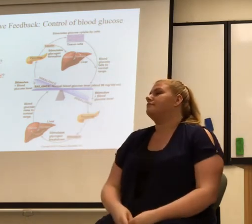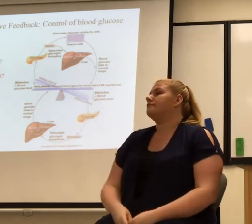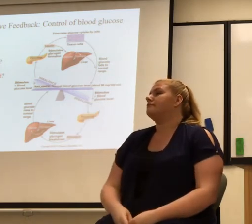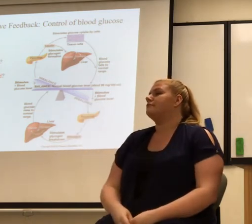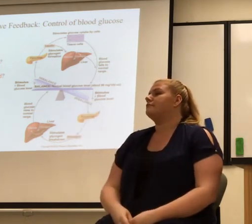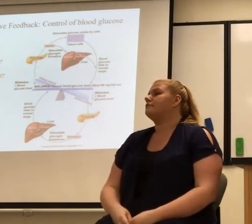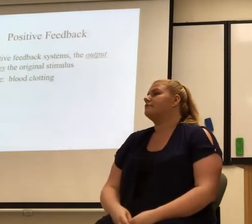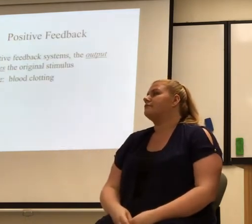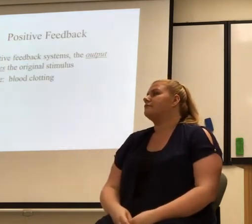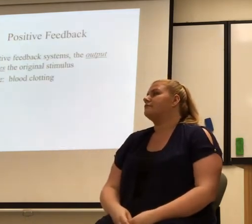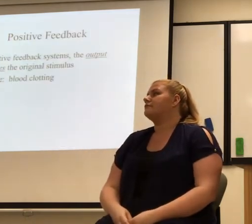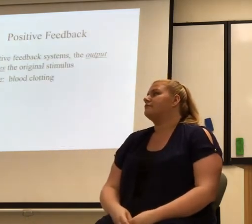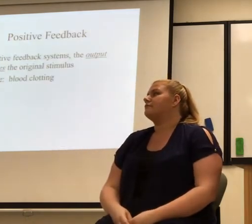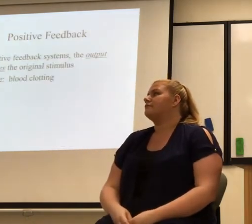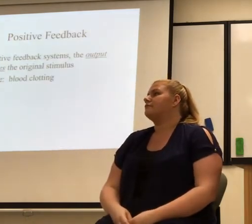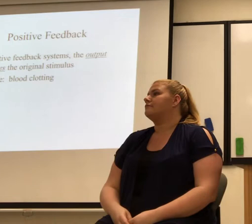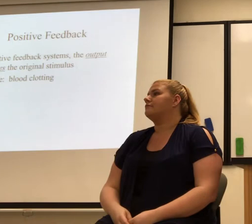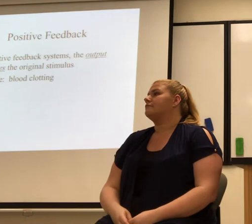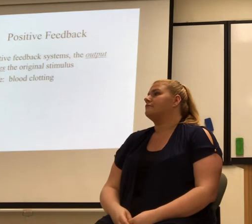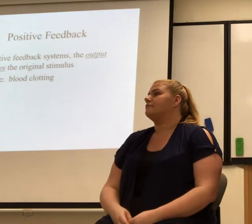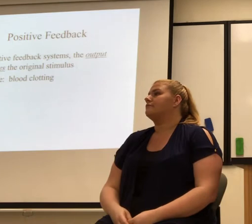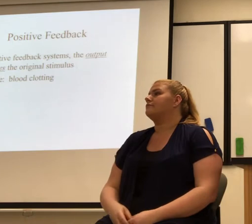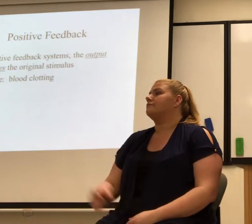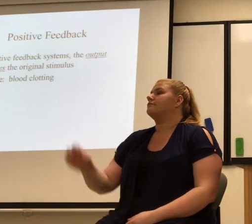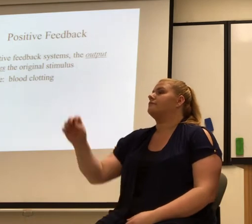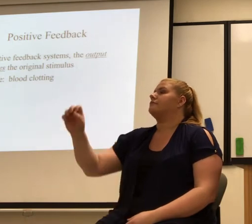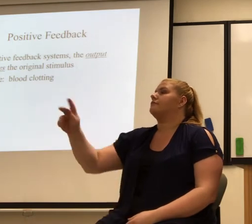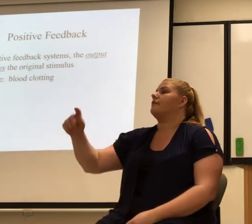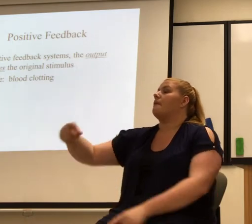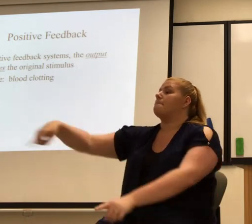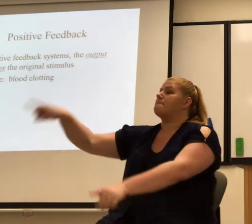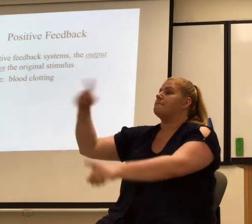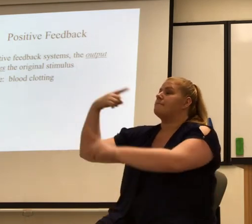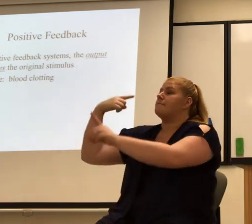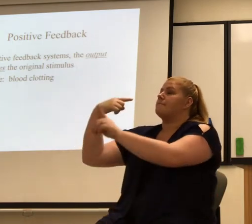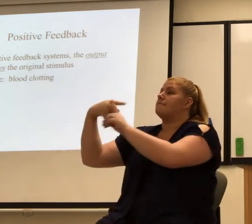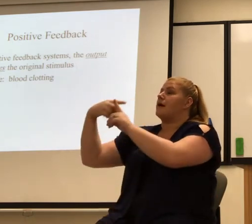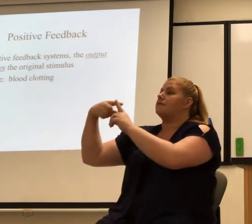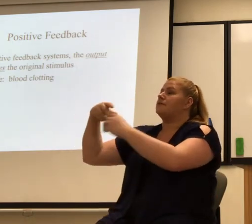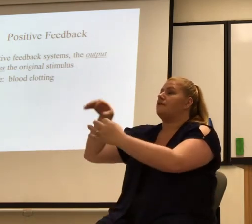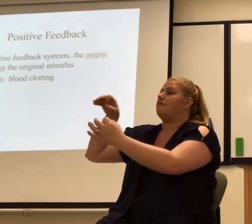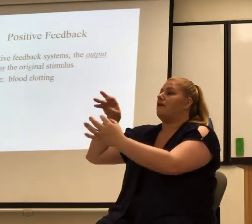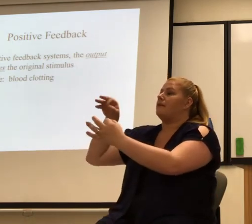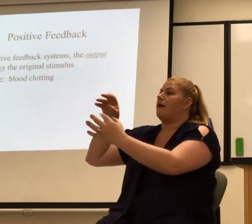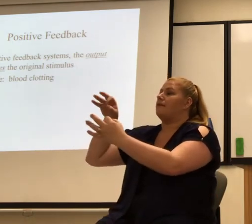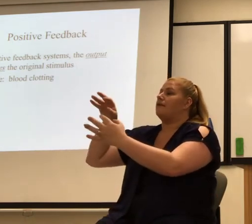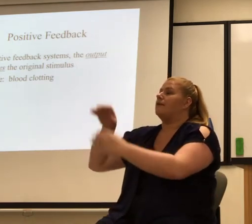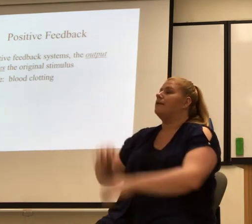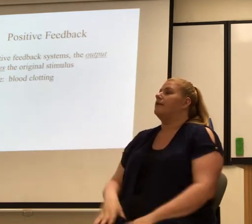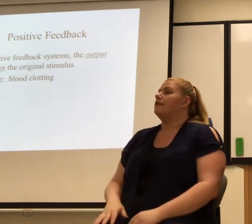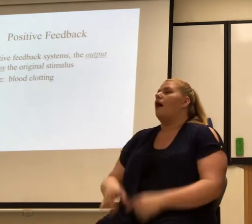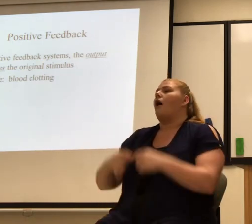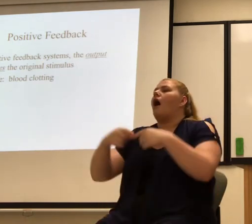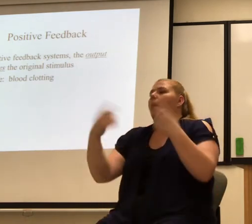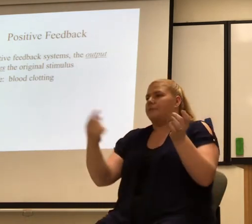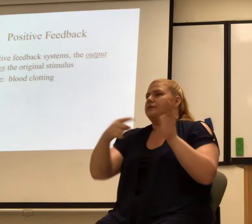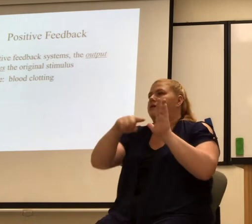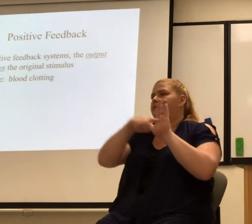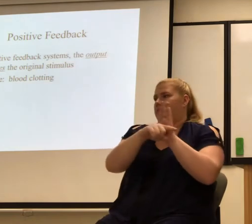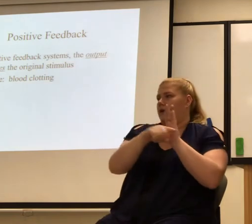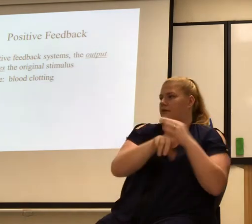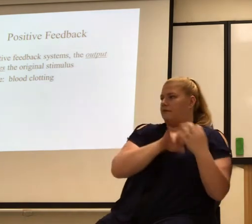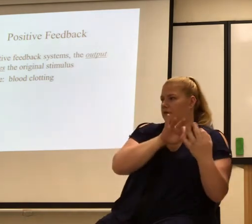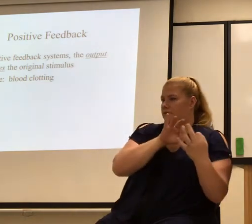on. Positive feedback. Okay, well, obviously the opposite of negative feedback. What we've been talking about so far, you're